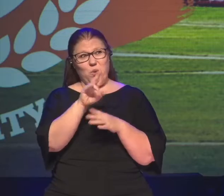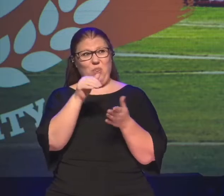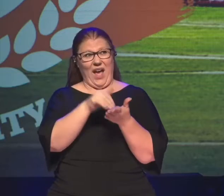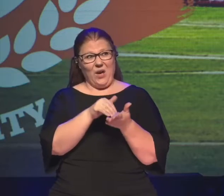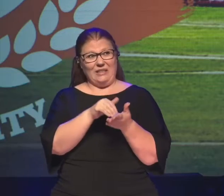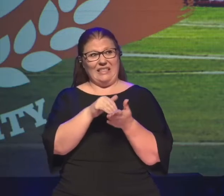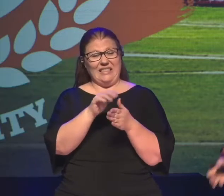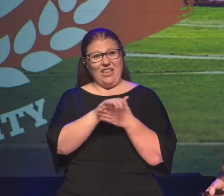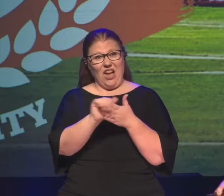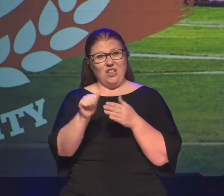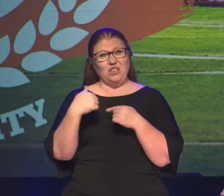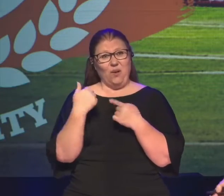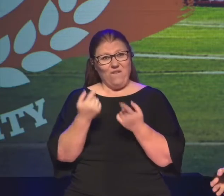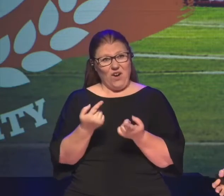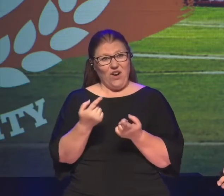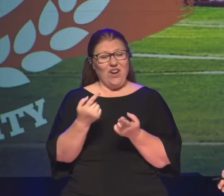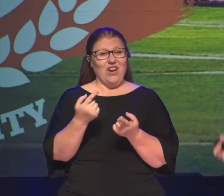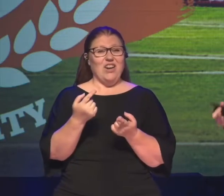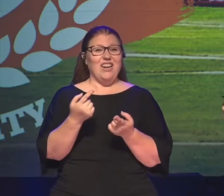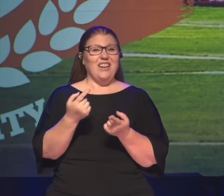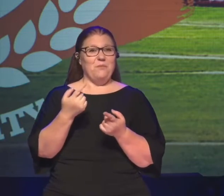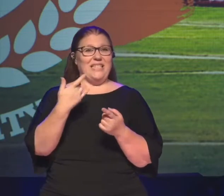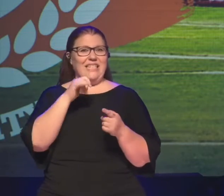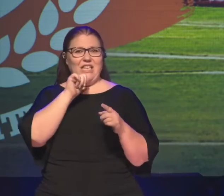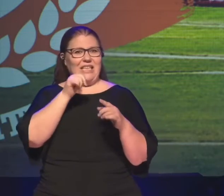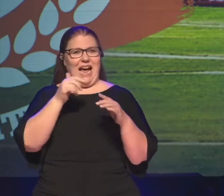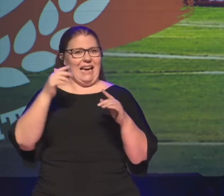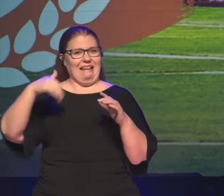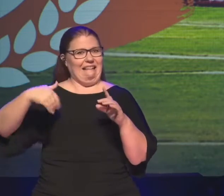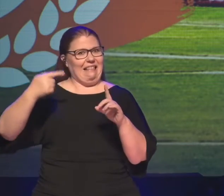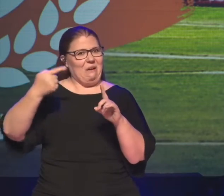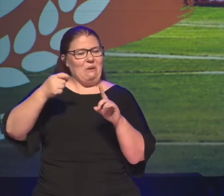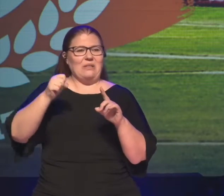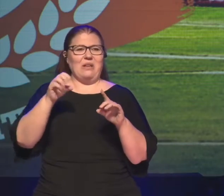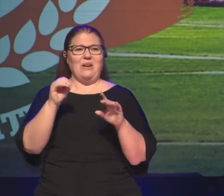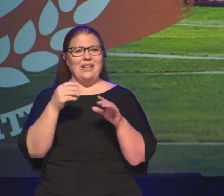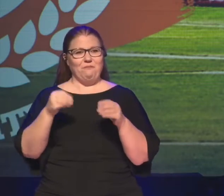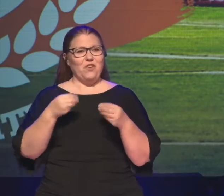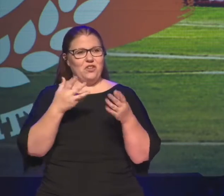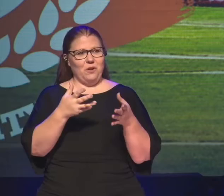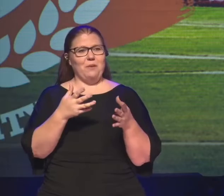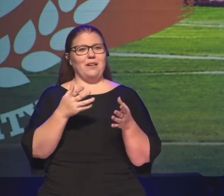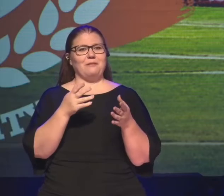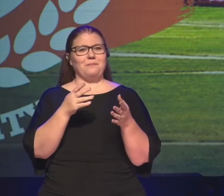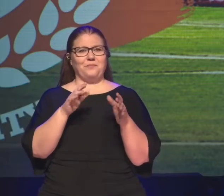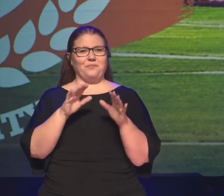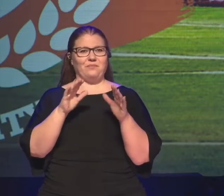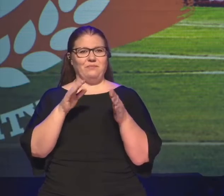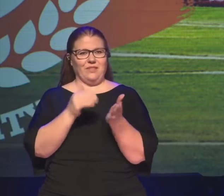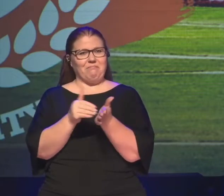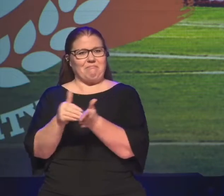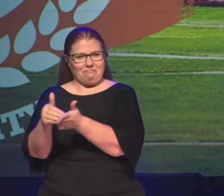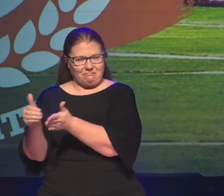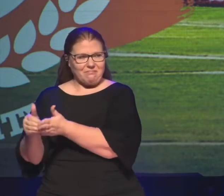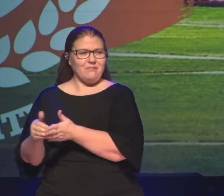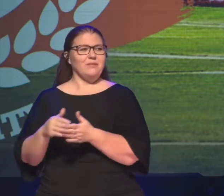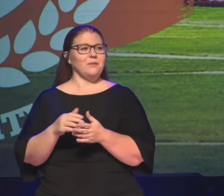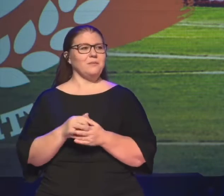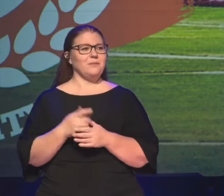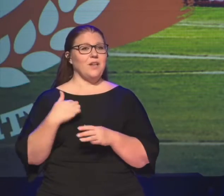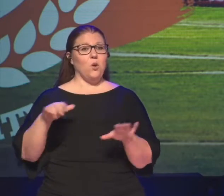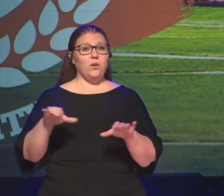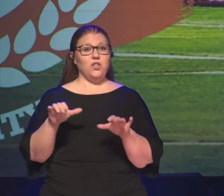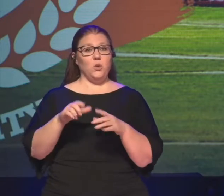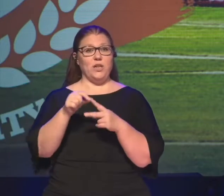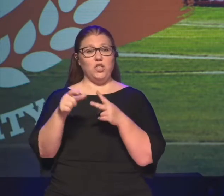It's February. Great job, everybody. So if you're contributing on a regular basis. So lots of good stuff happening. And we're doing a choose